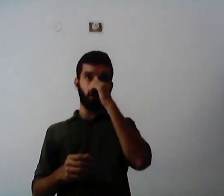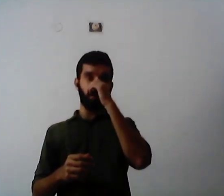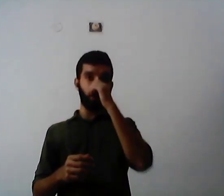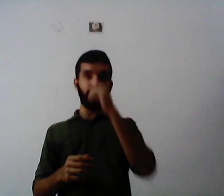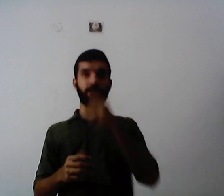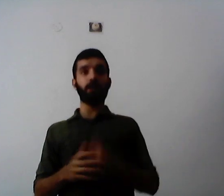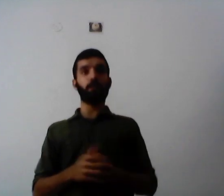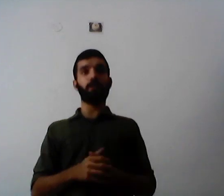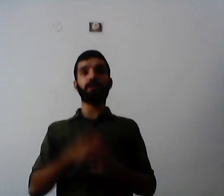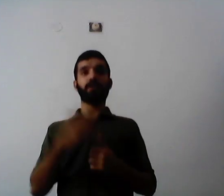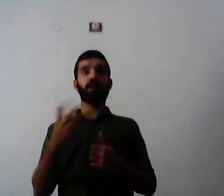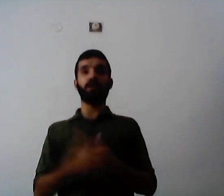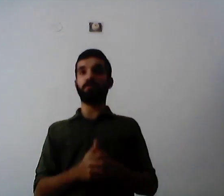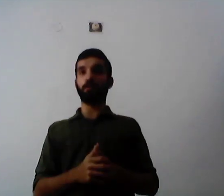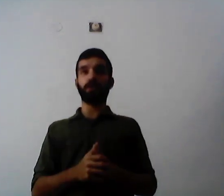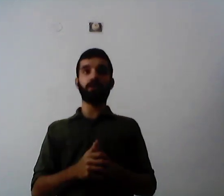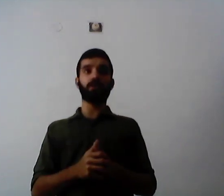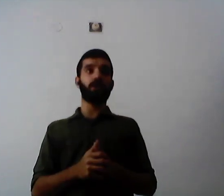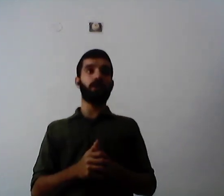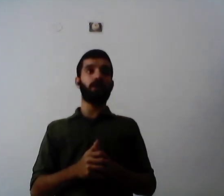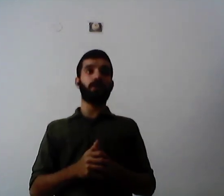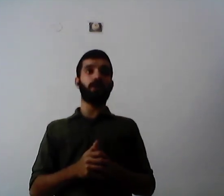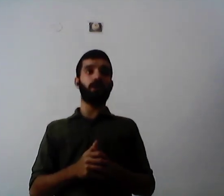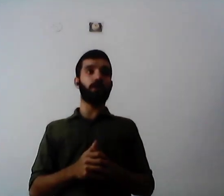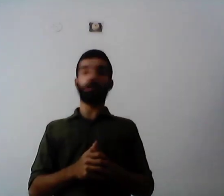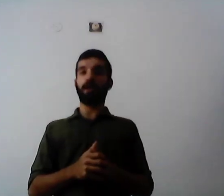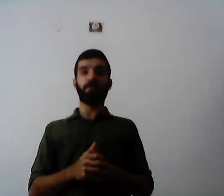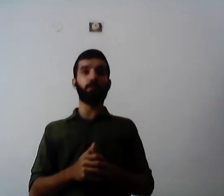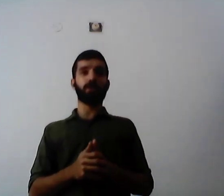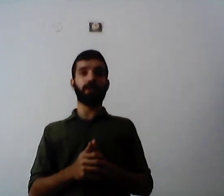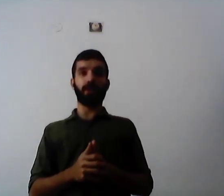you have any queries, any confusions, you have to ask and clarify.